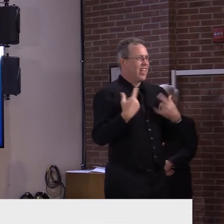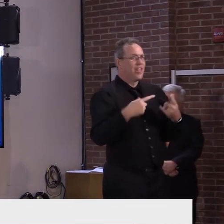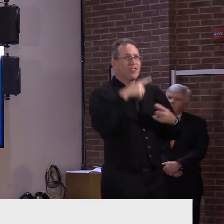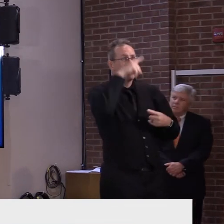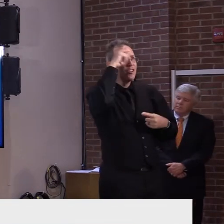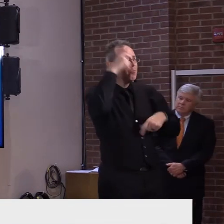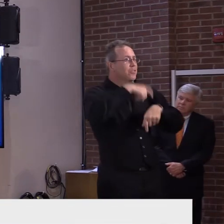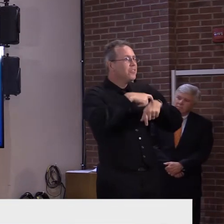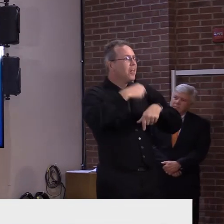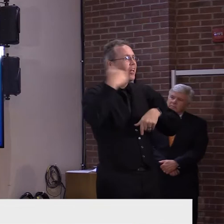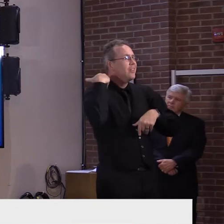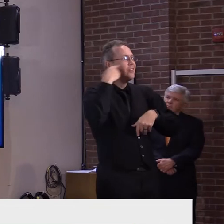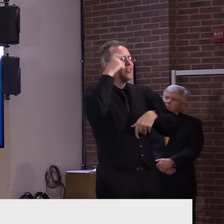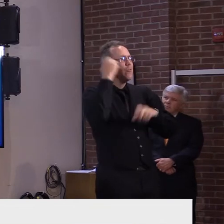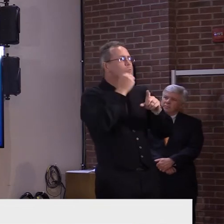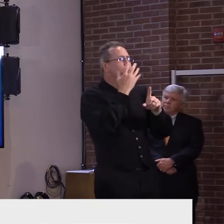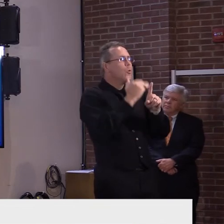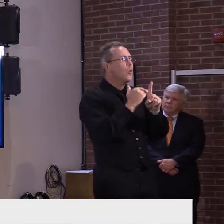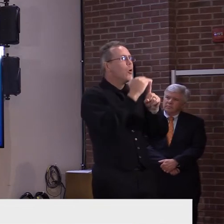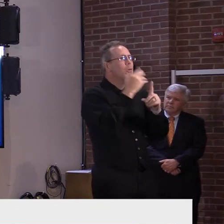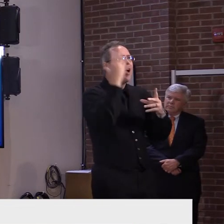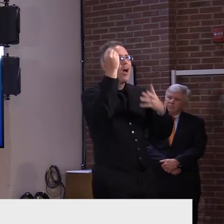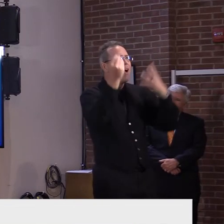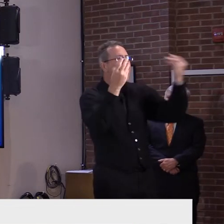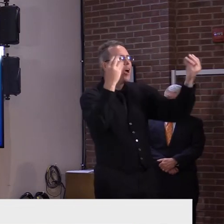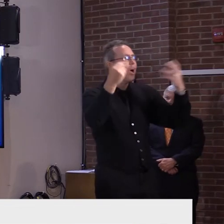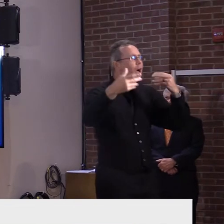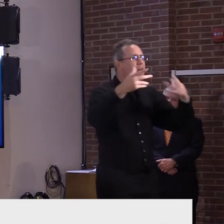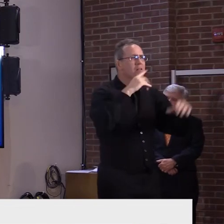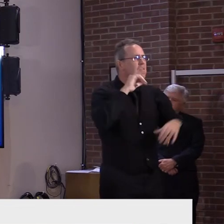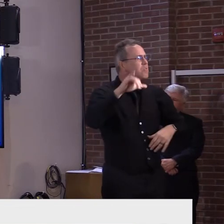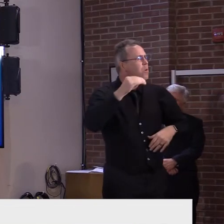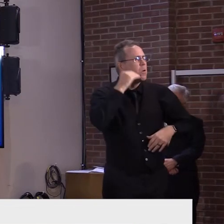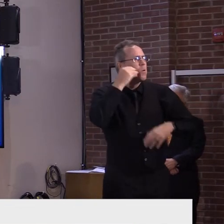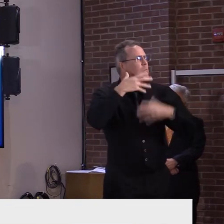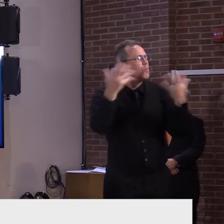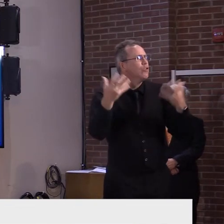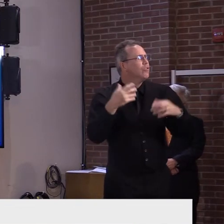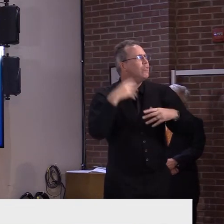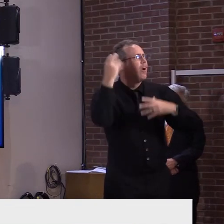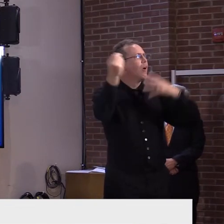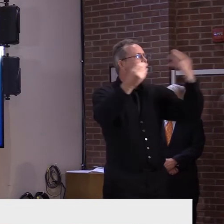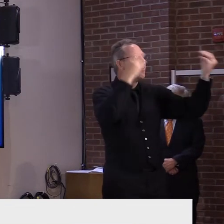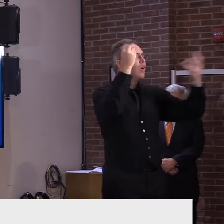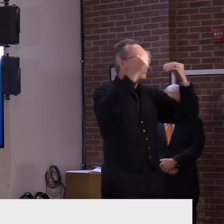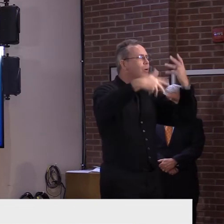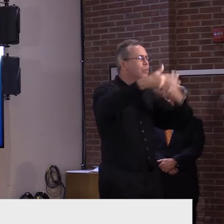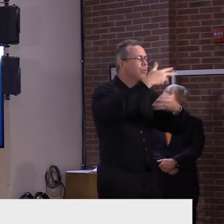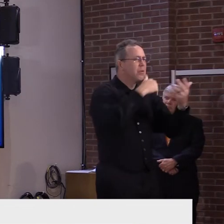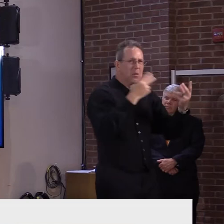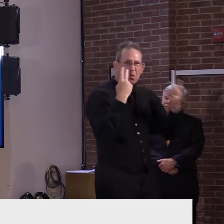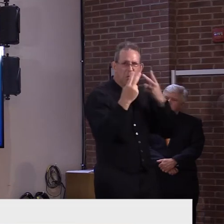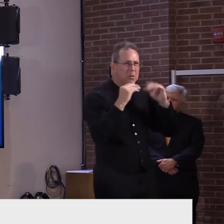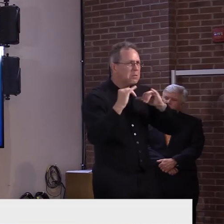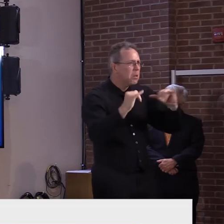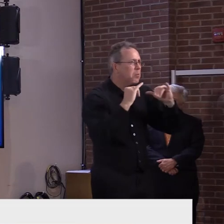policy. And I'm sure many of you are seeing what I'm seeing, which is people are doing appropriate things in appropriate